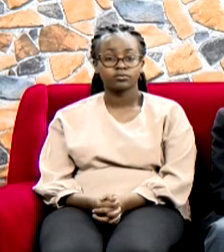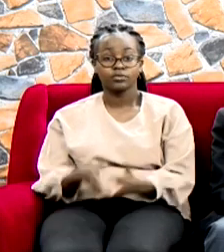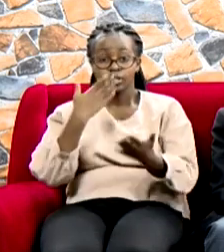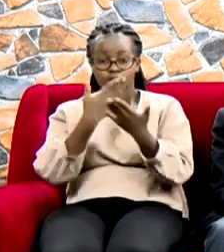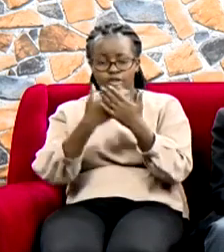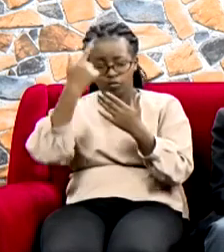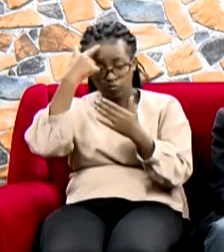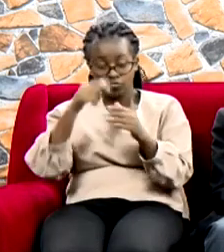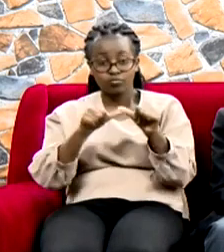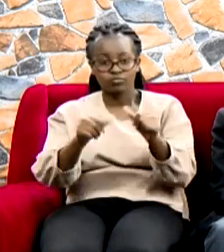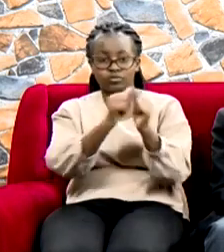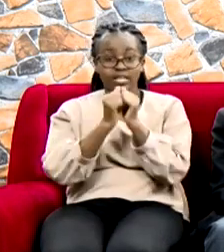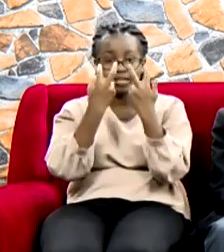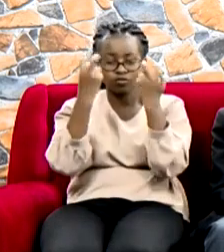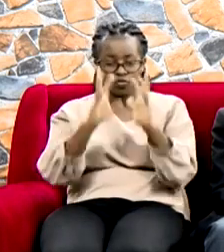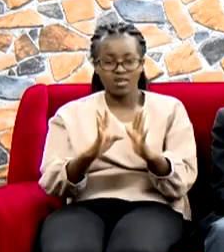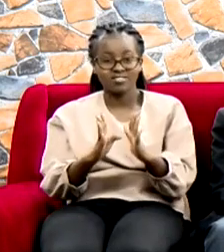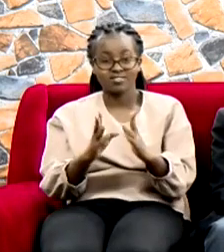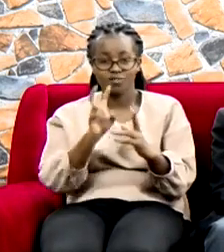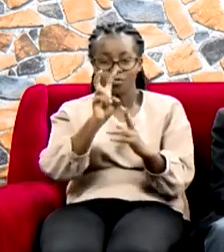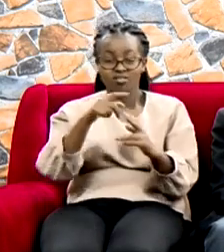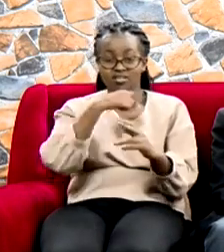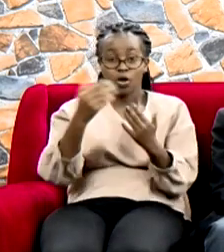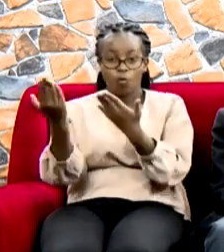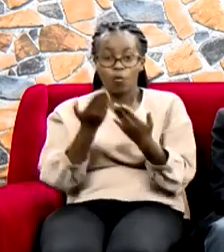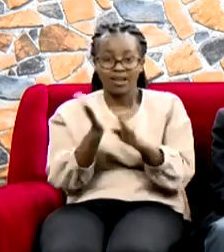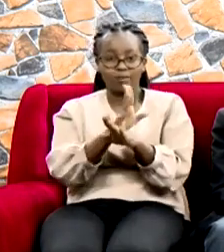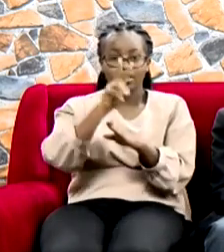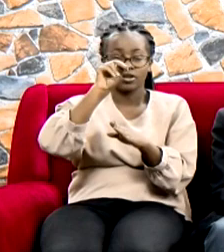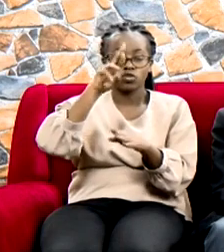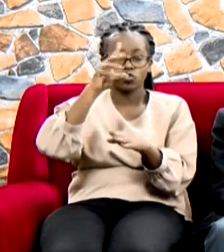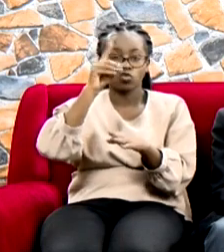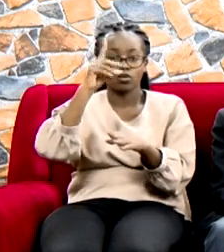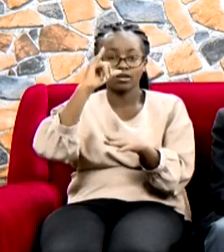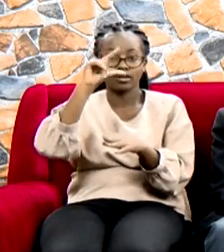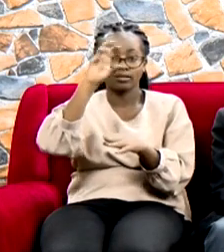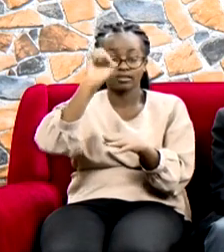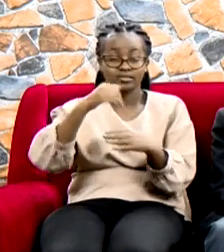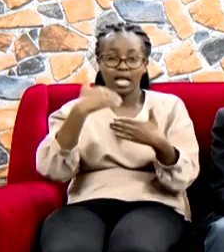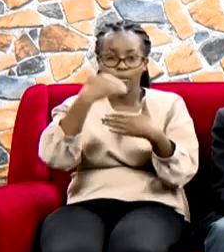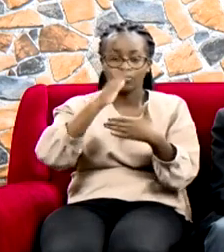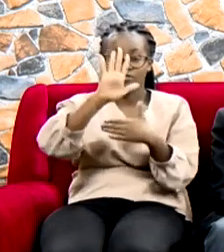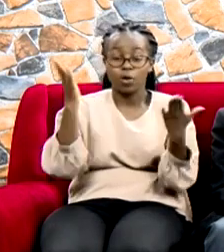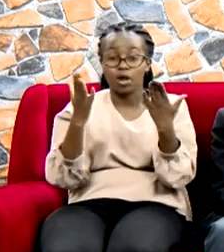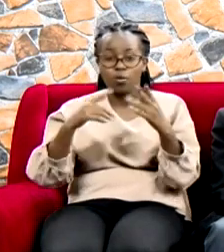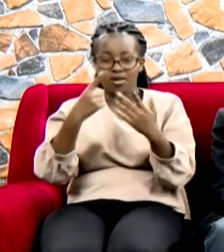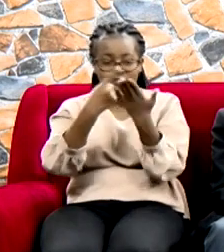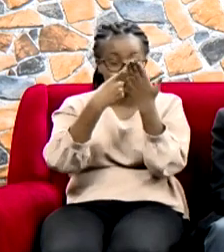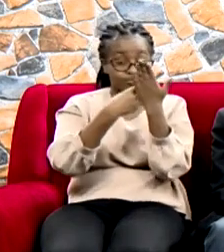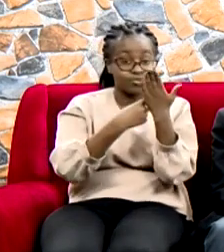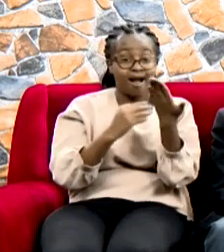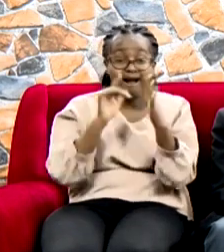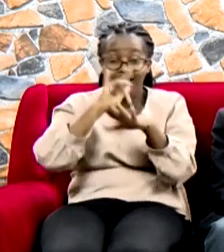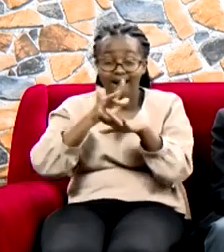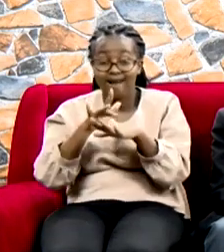Thank you for being with us. Thank you, viewers, for staying with us, and welcome back to Neuro Digest, episode number 5, where we are discussing